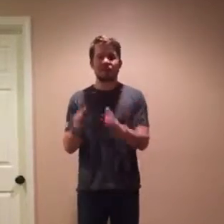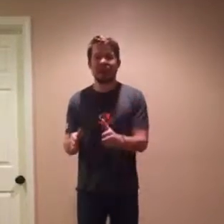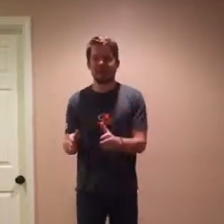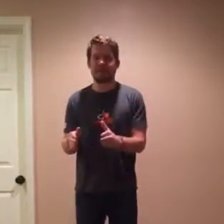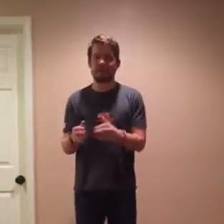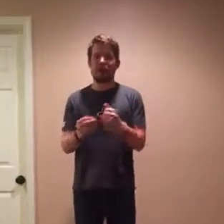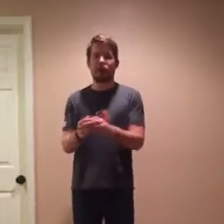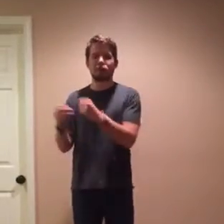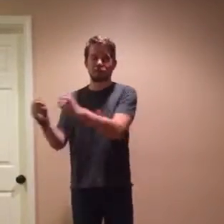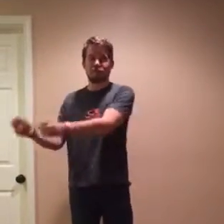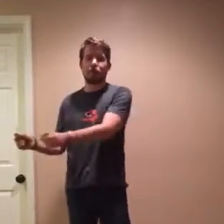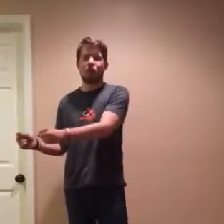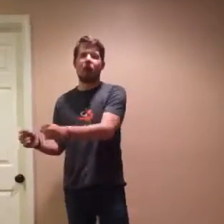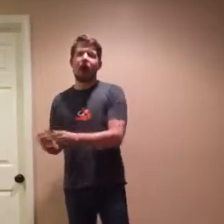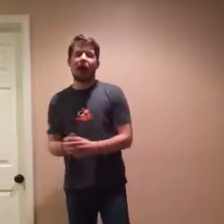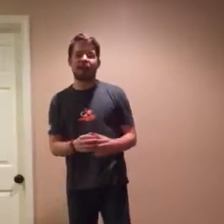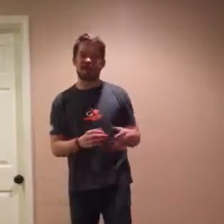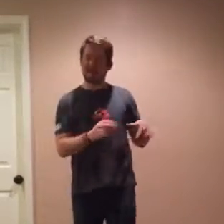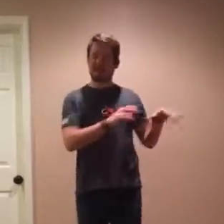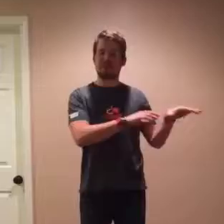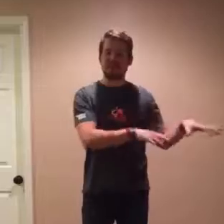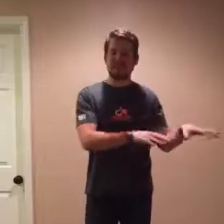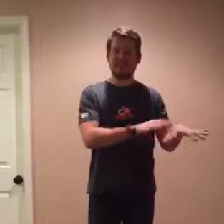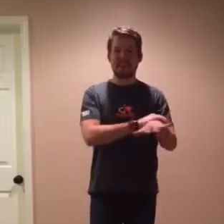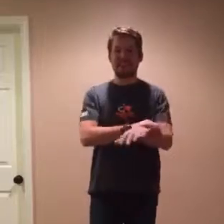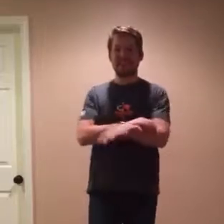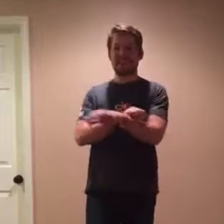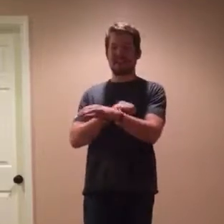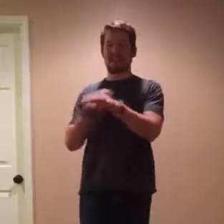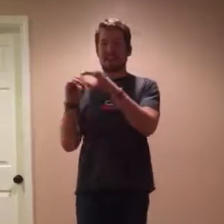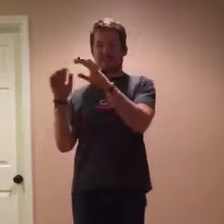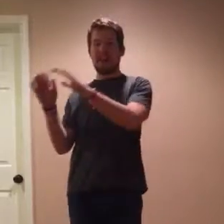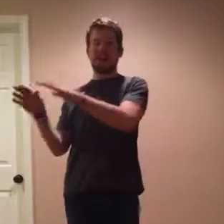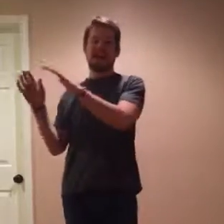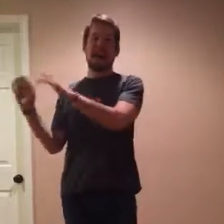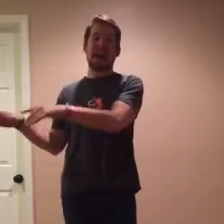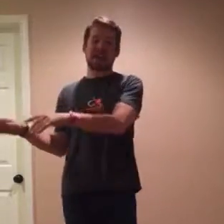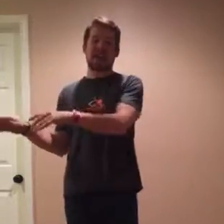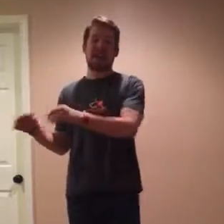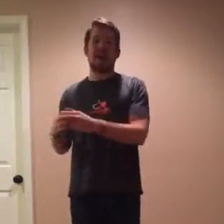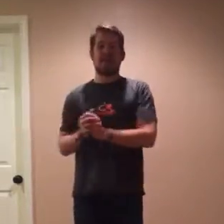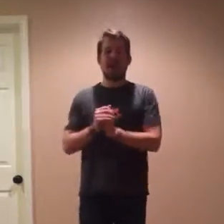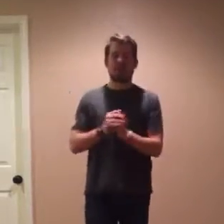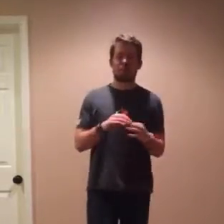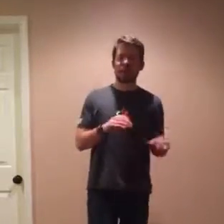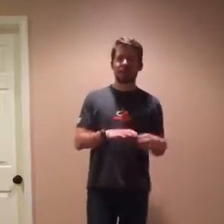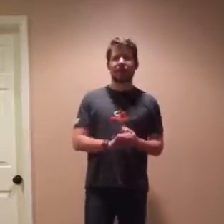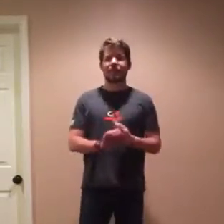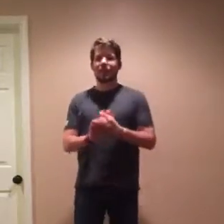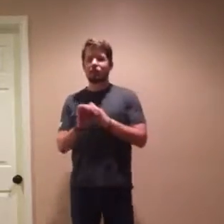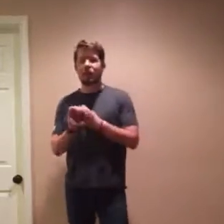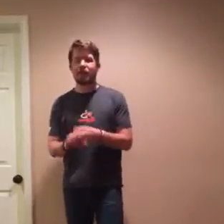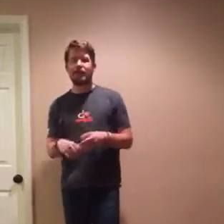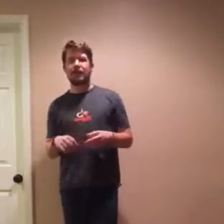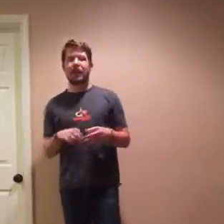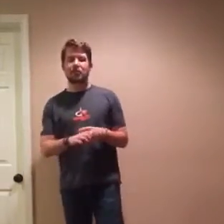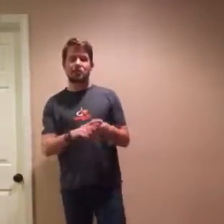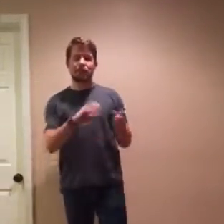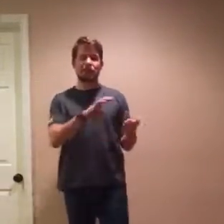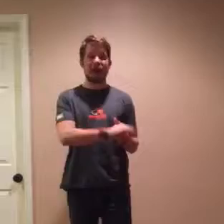concise, but also simple. I think simplicity leads to effective action. My three biggest things when it comes to discipleship is